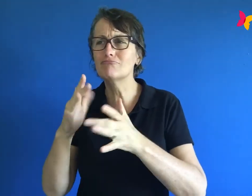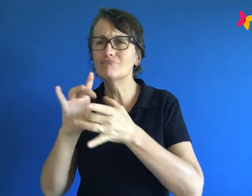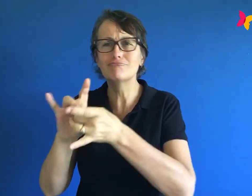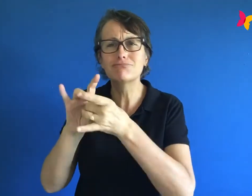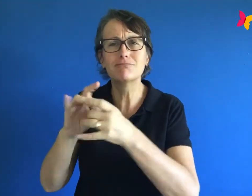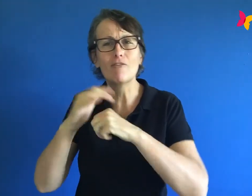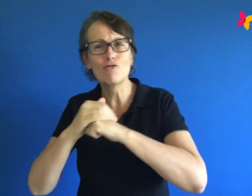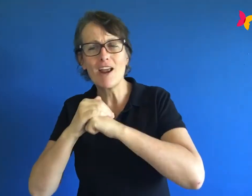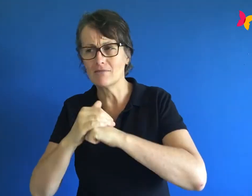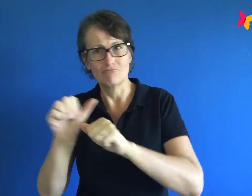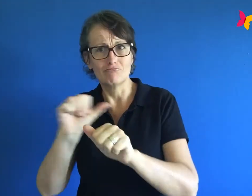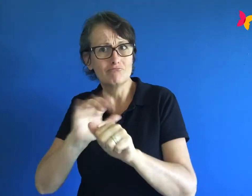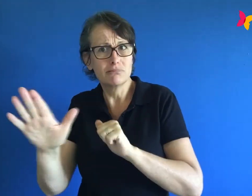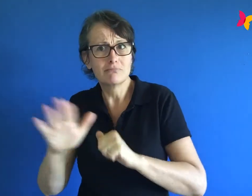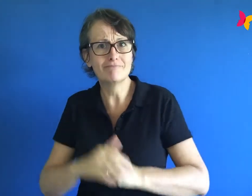really.